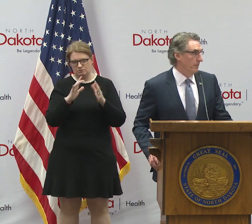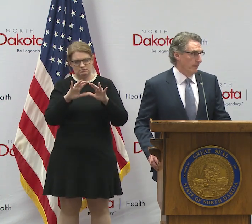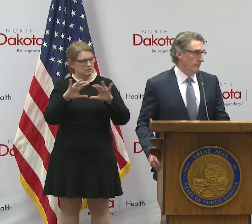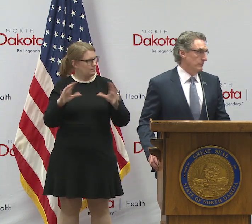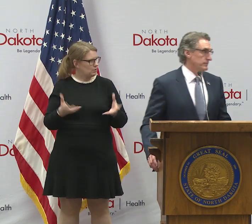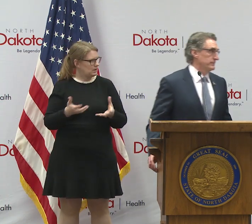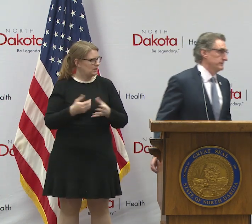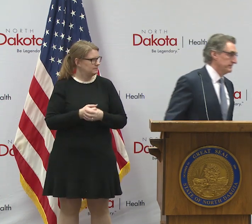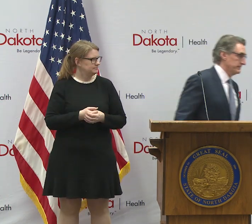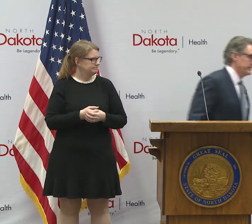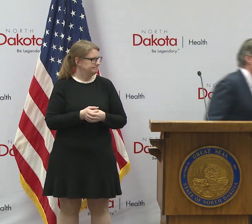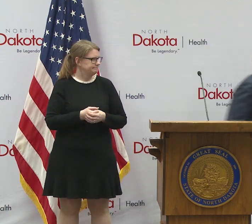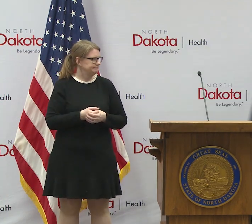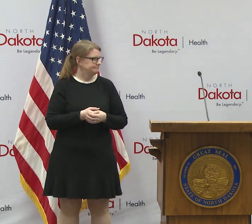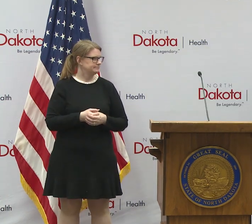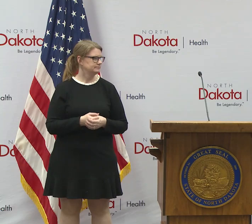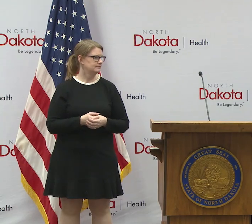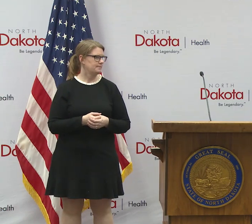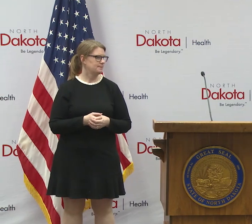Dohrmann.